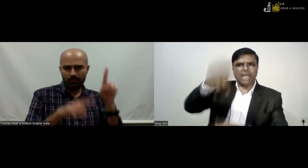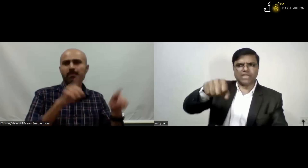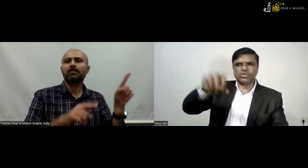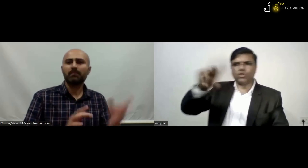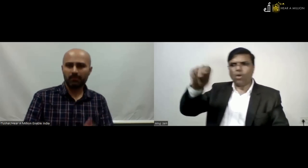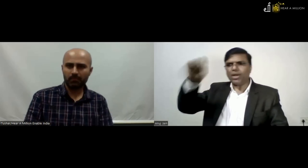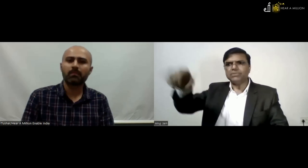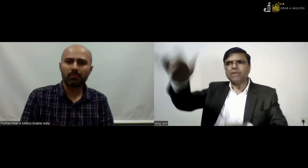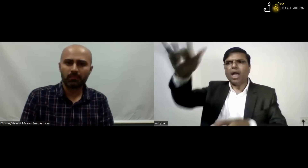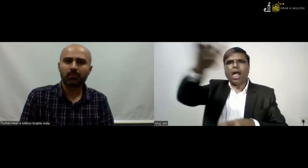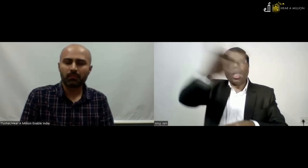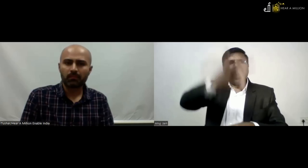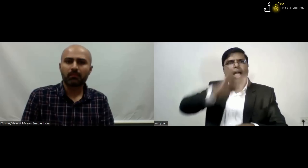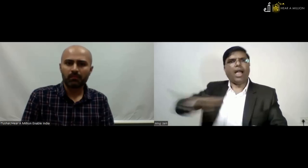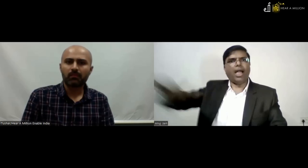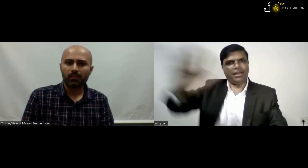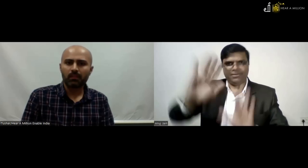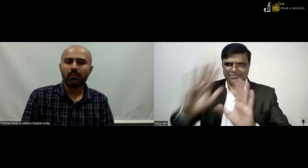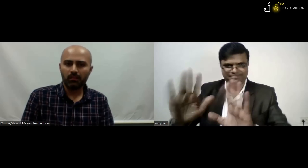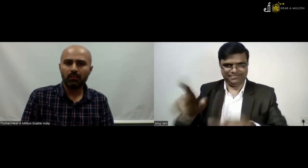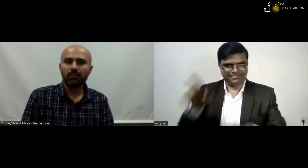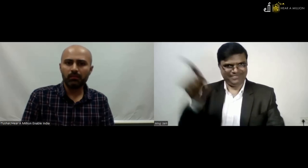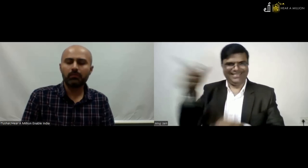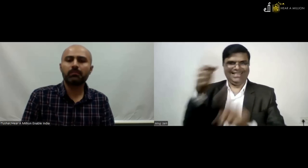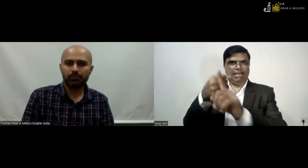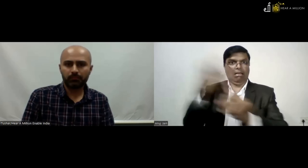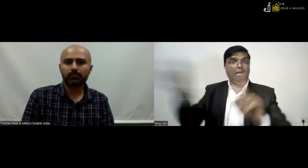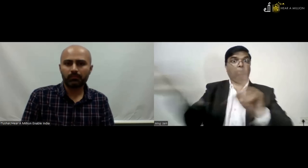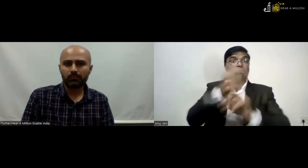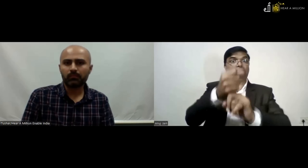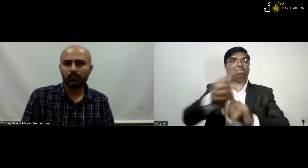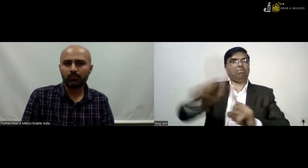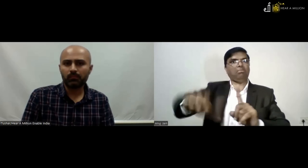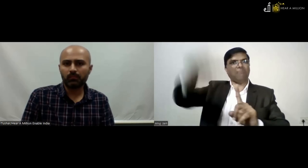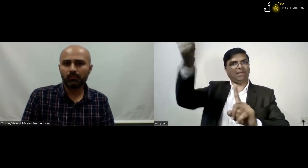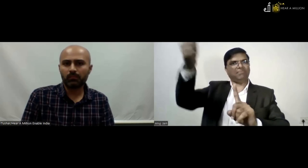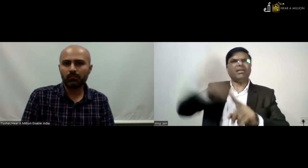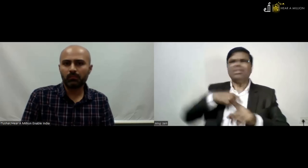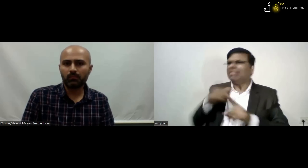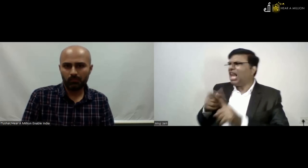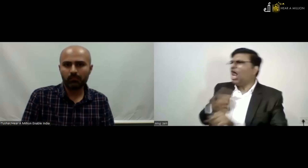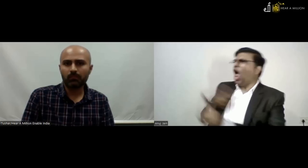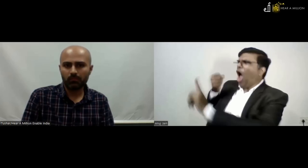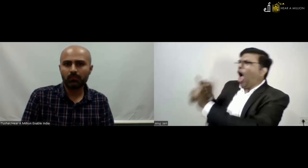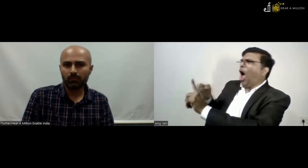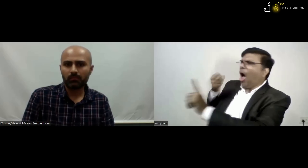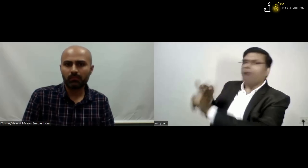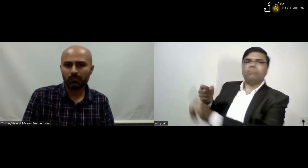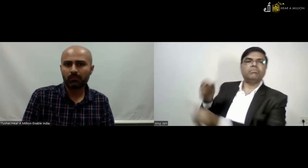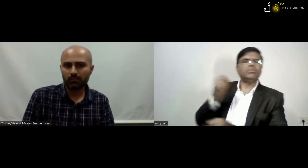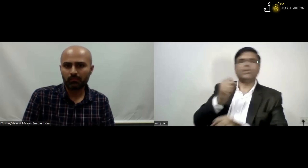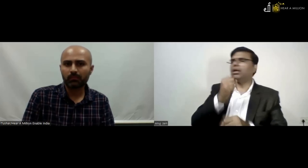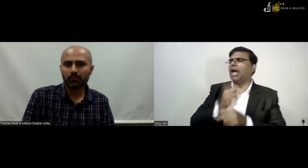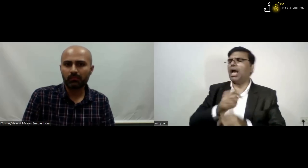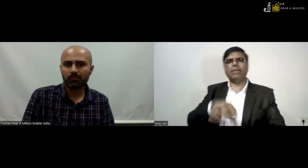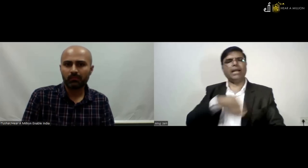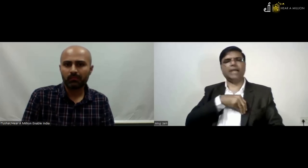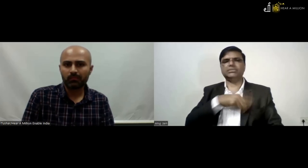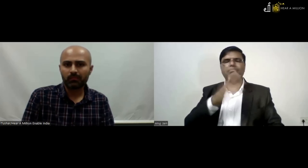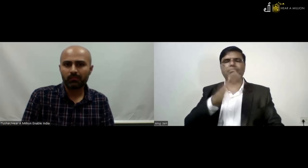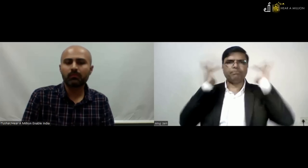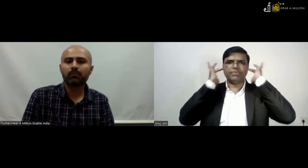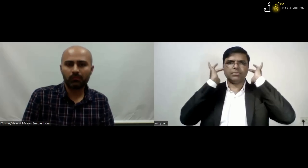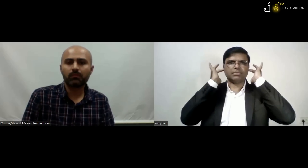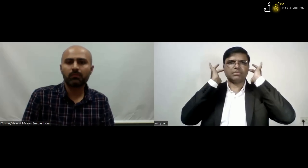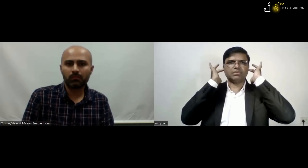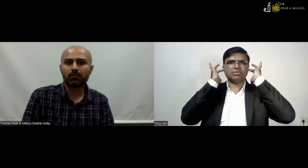UP, so there is an issue. It is not uniform. Not all RTOs actually give